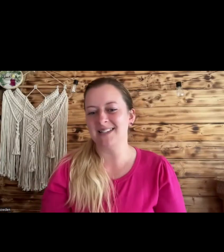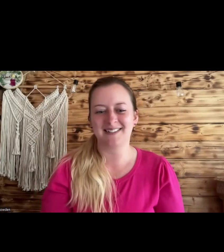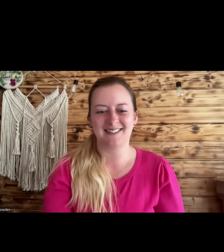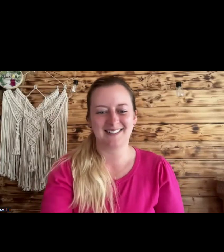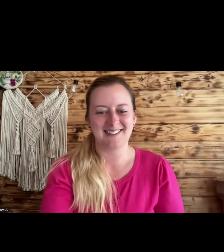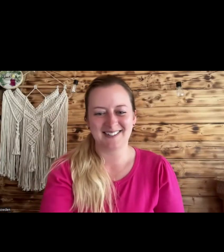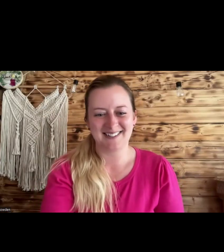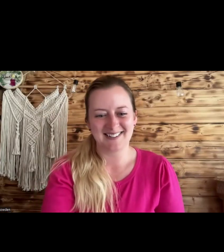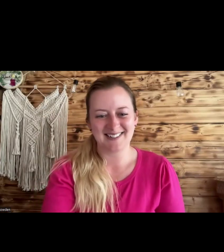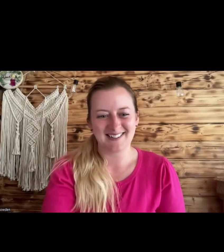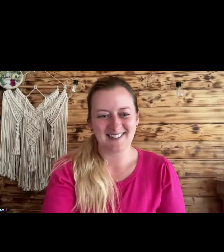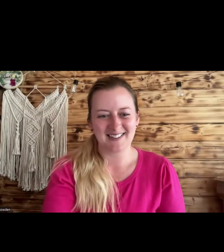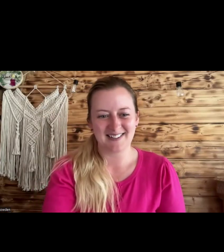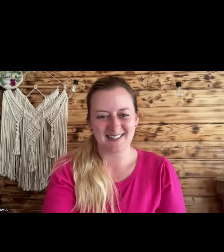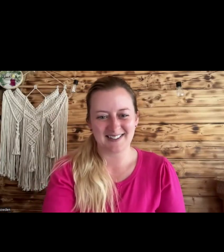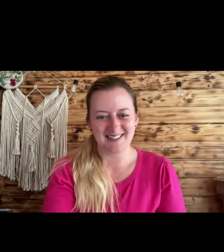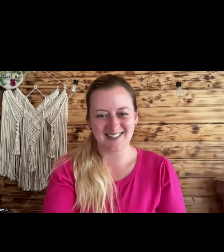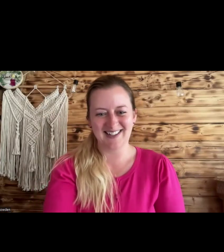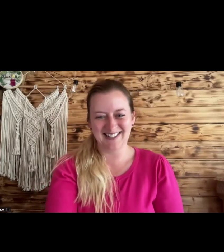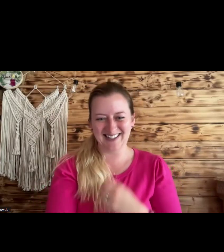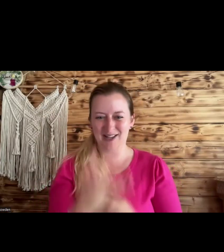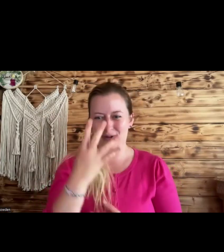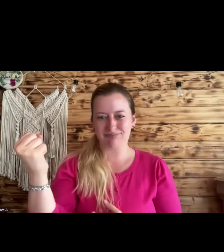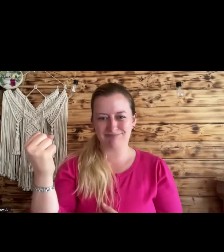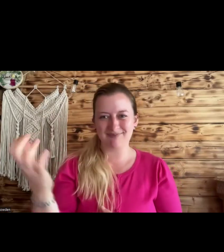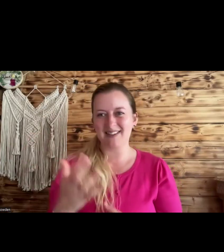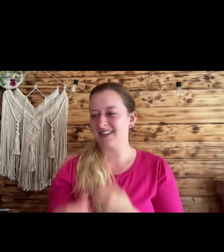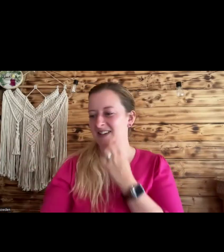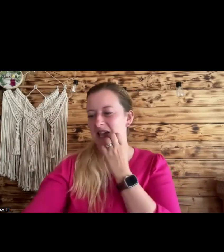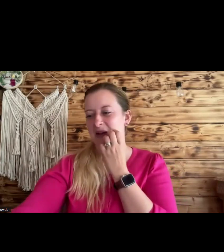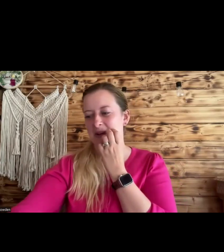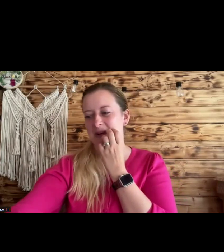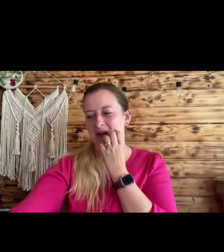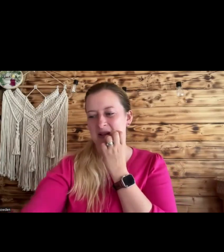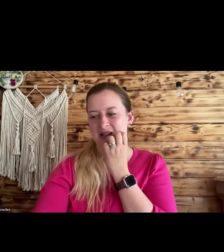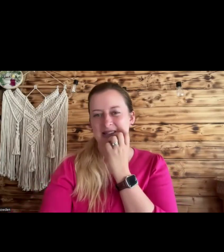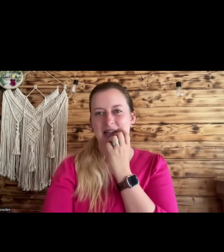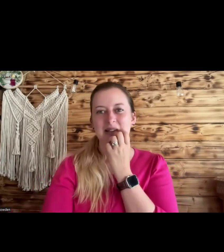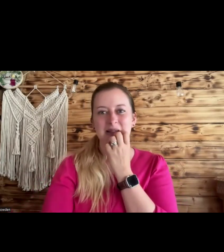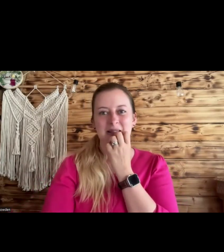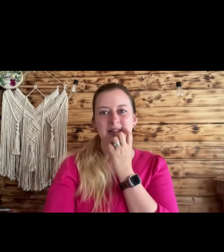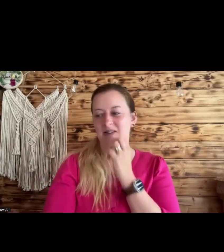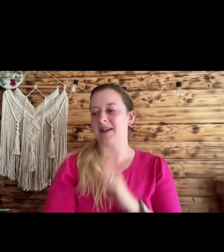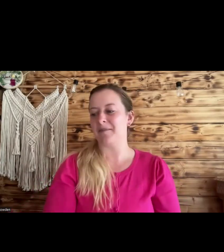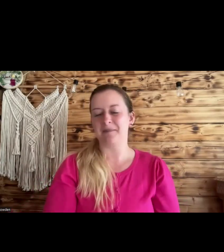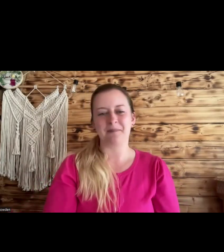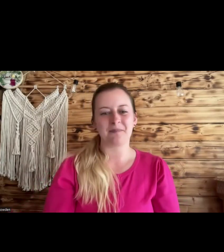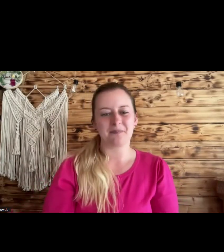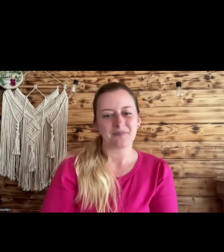Hello. Yeah, I'm back. Yeah, thank you, Jules. Well, I'll just spotlight you 1 second.